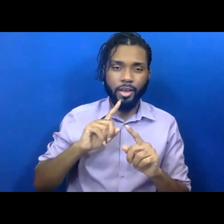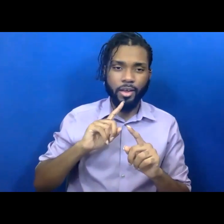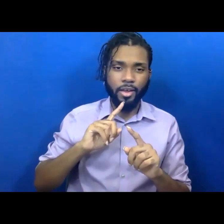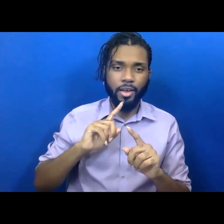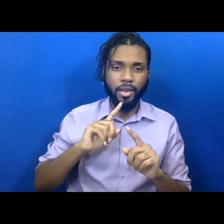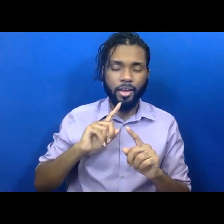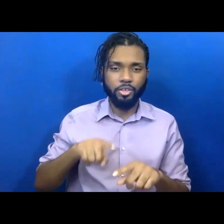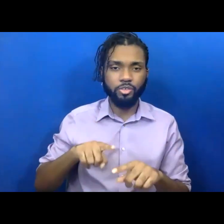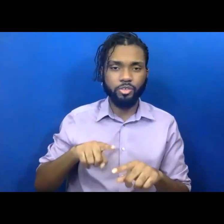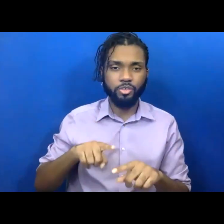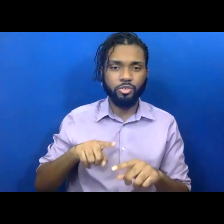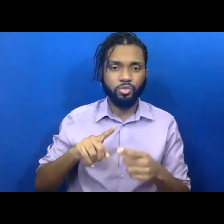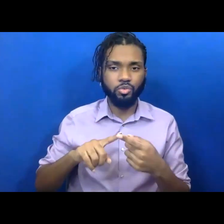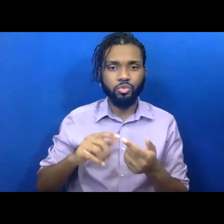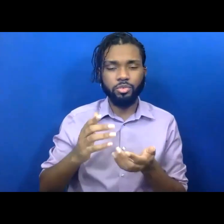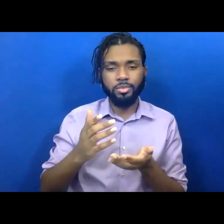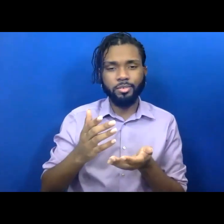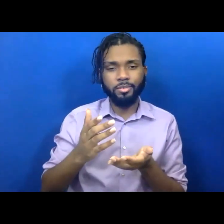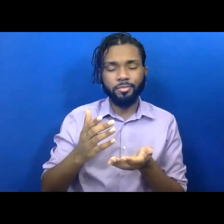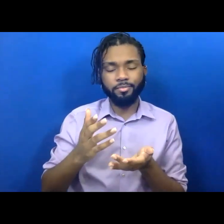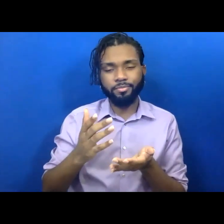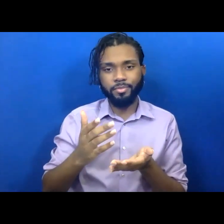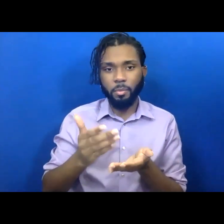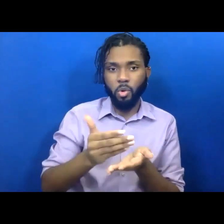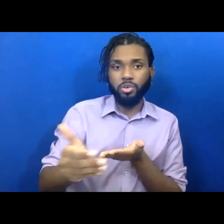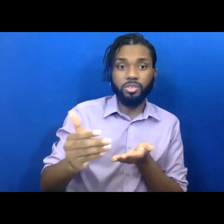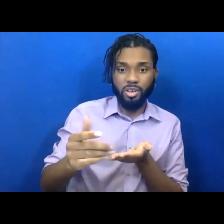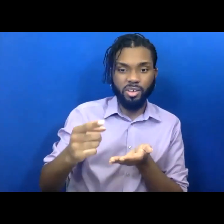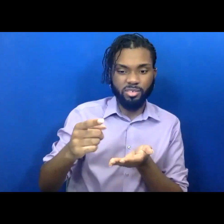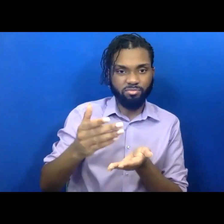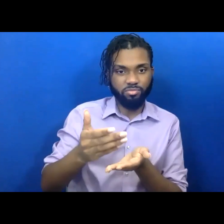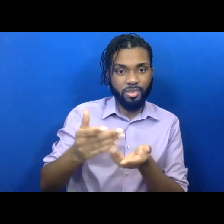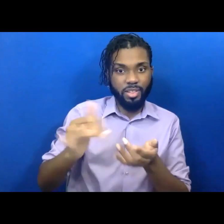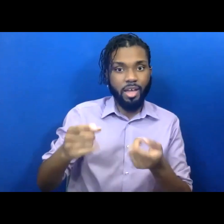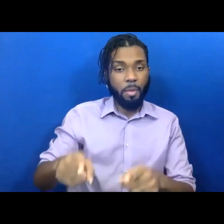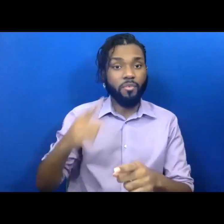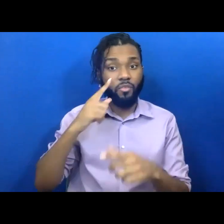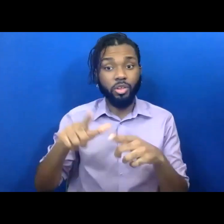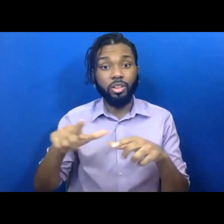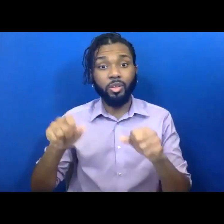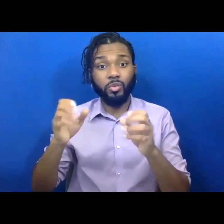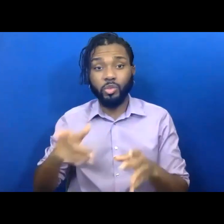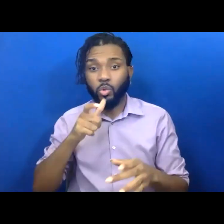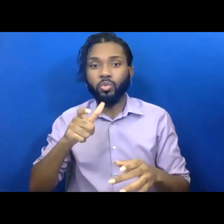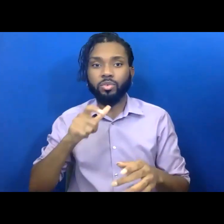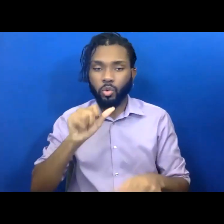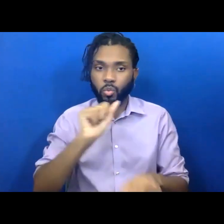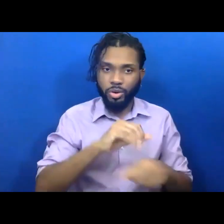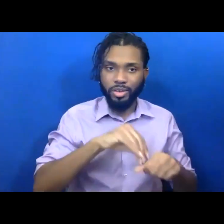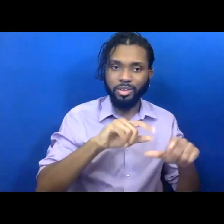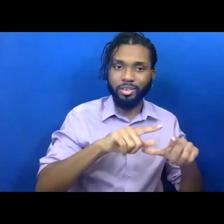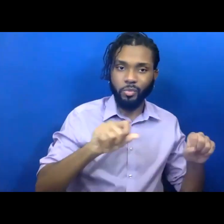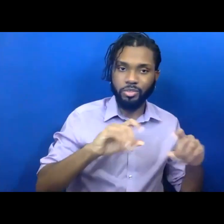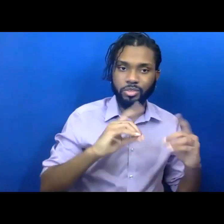of linguists who are not in linguistics departments. And I think that a lot of those linguists